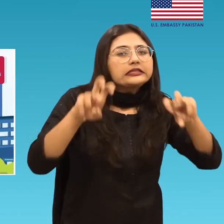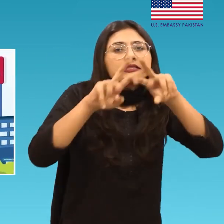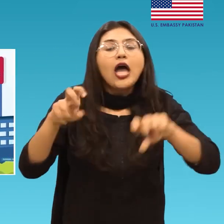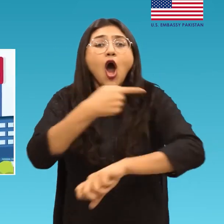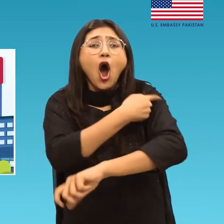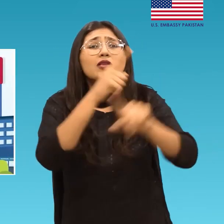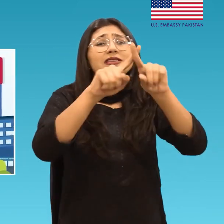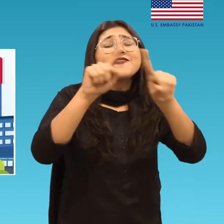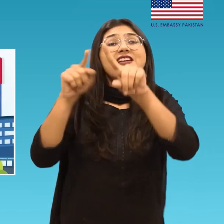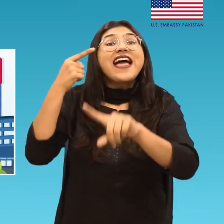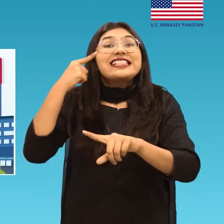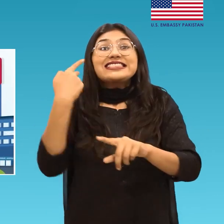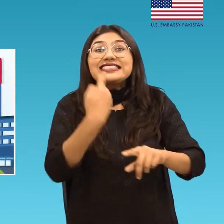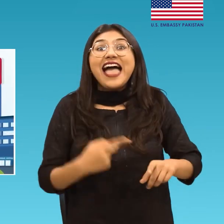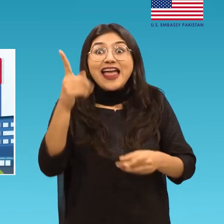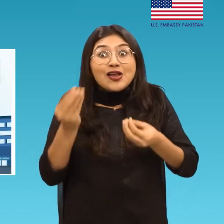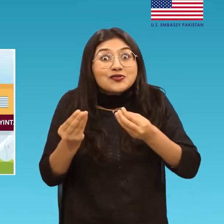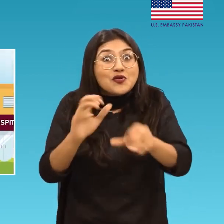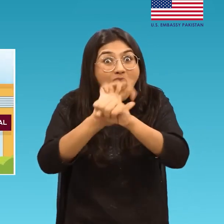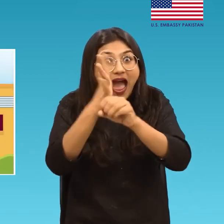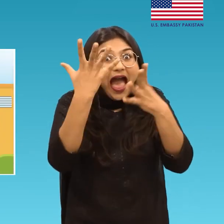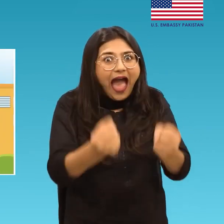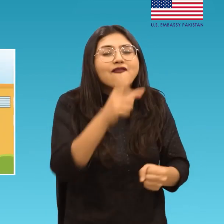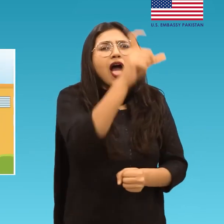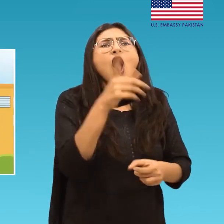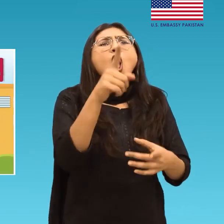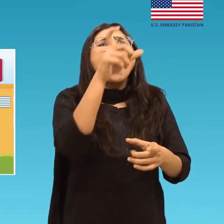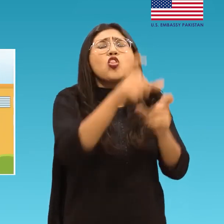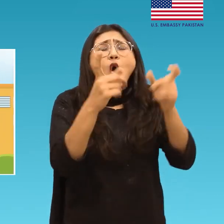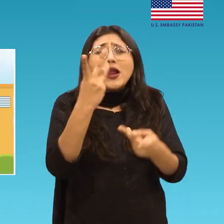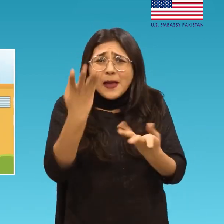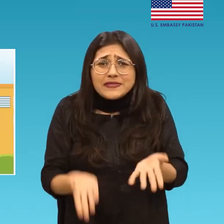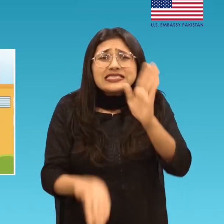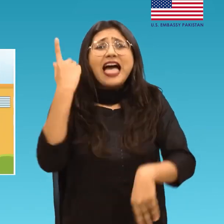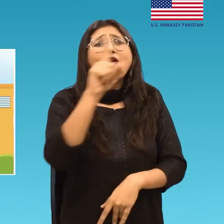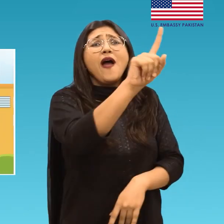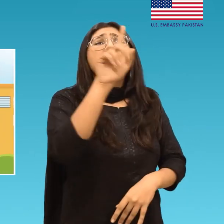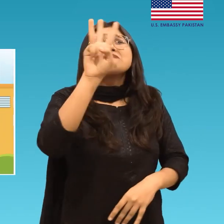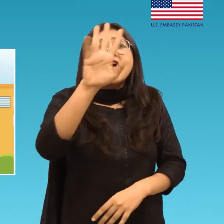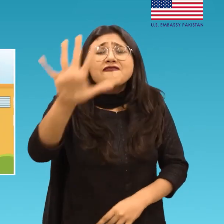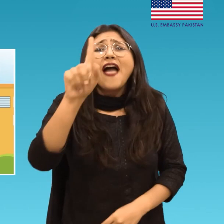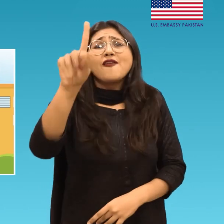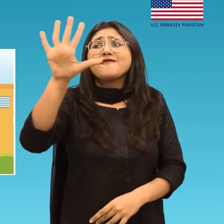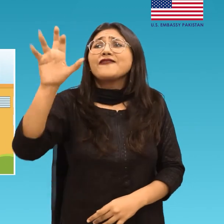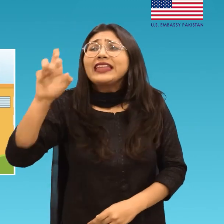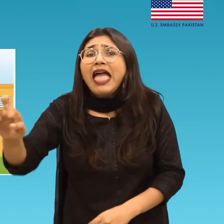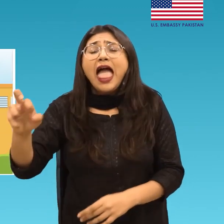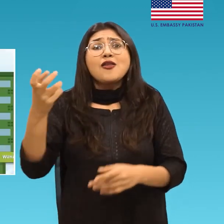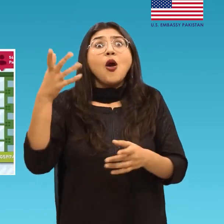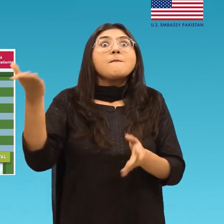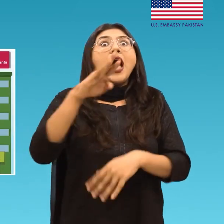at zhongyang hospital of wuhan university and another study involving 135 patients from jinyoung tan